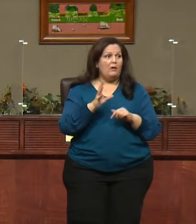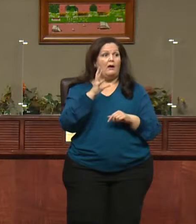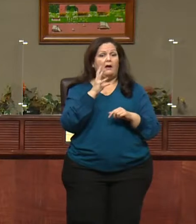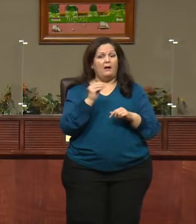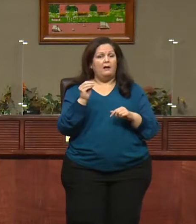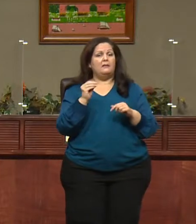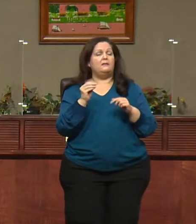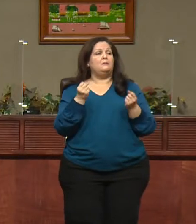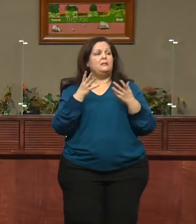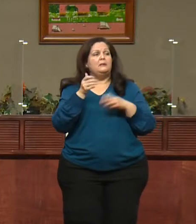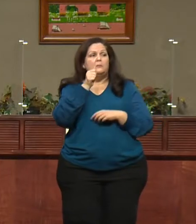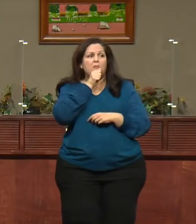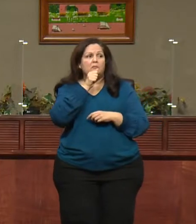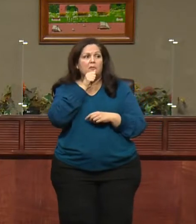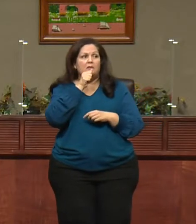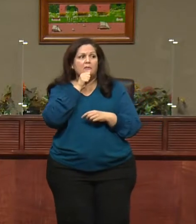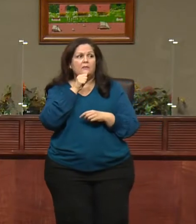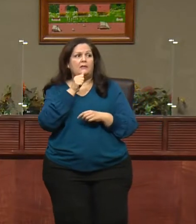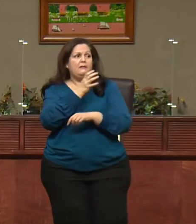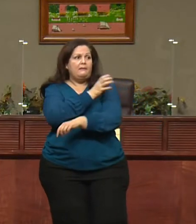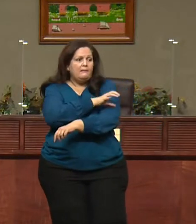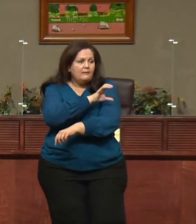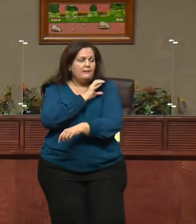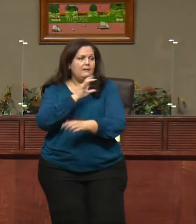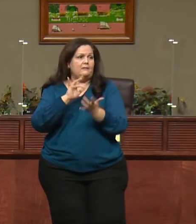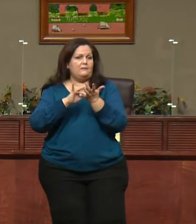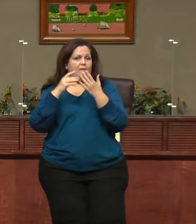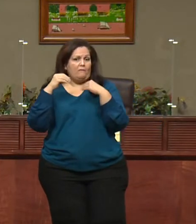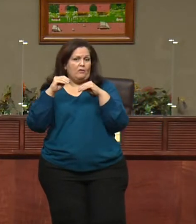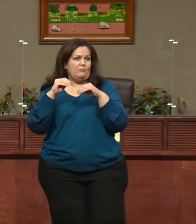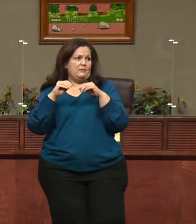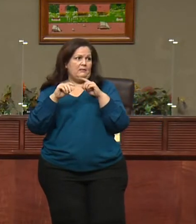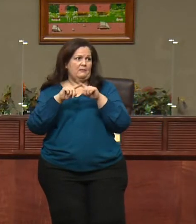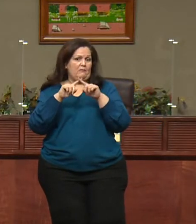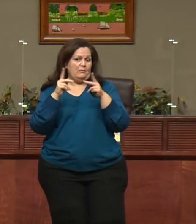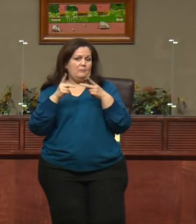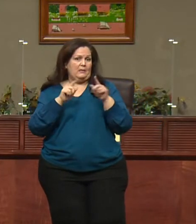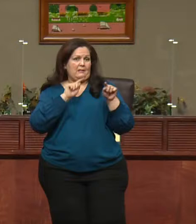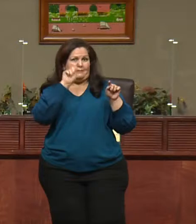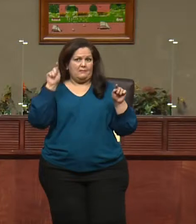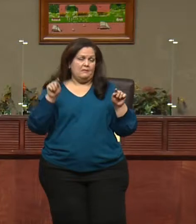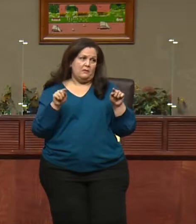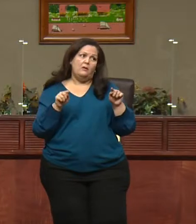our private providers and clinics around the county. So the